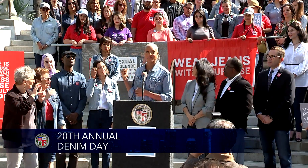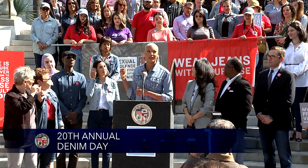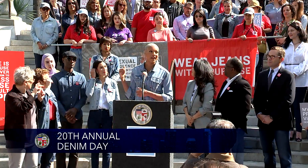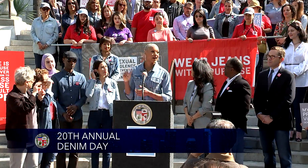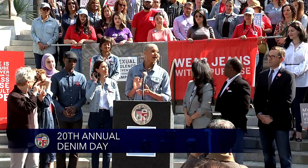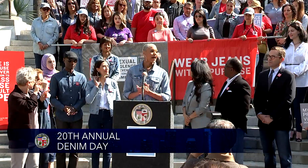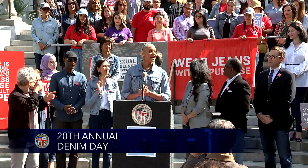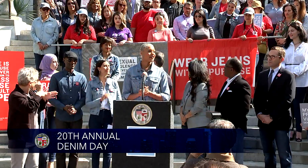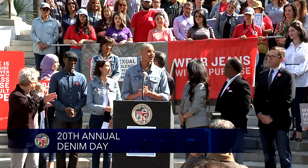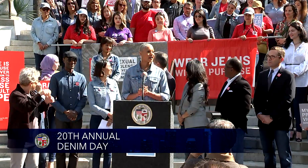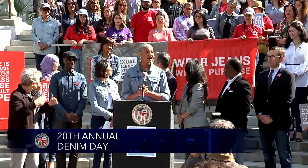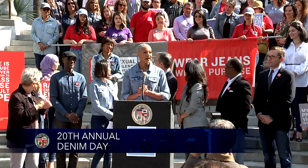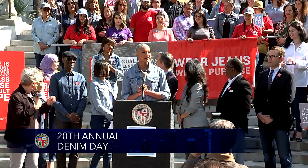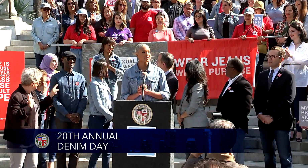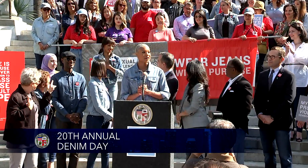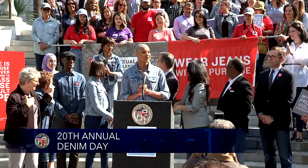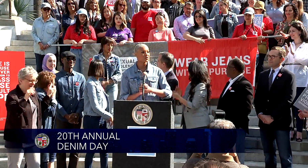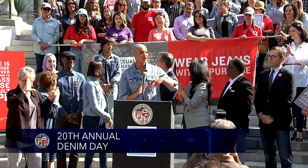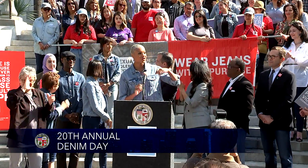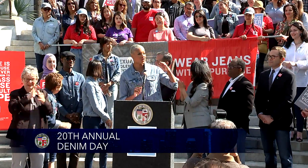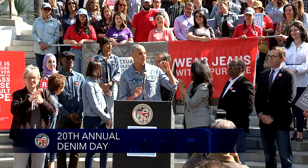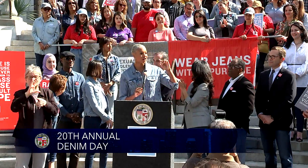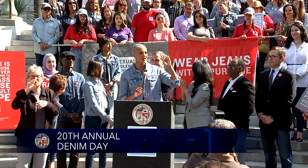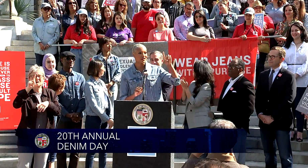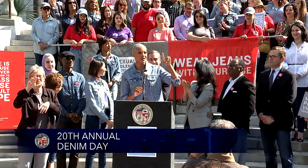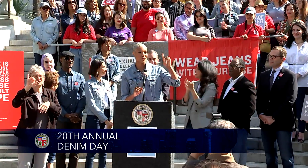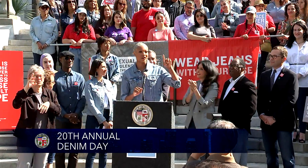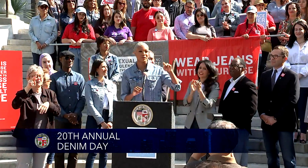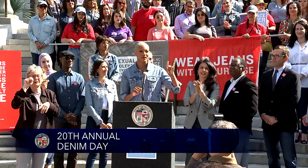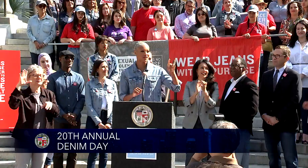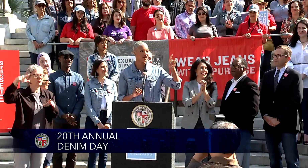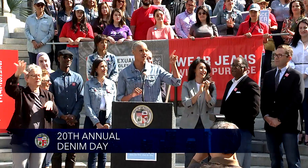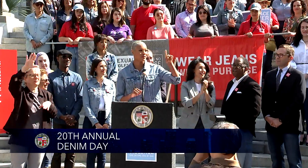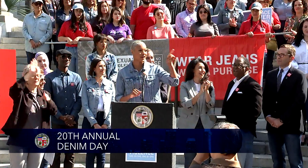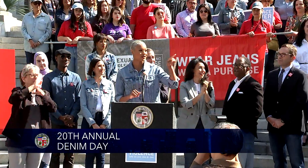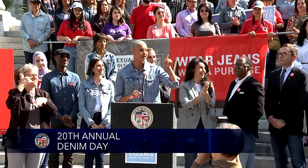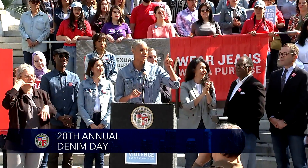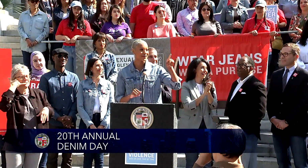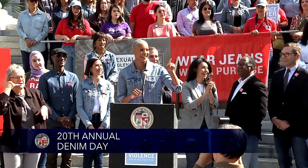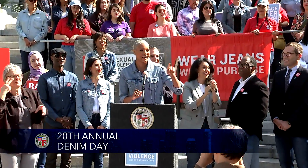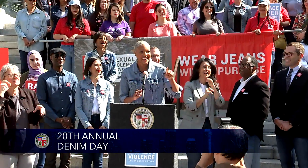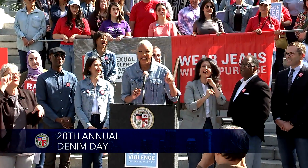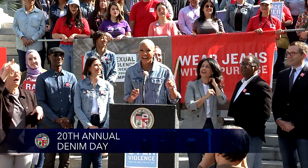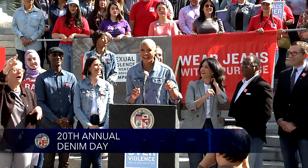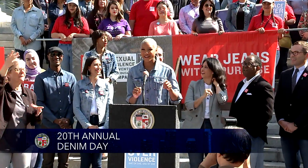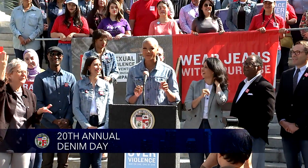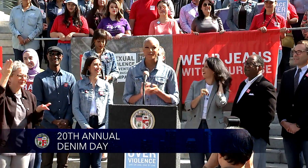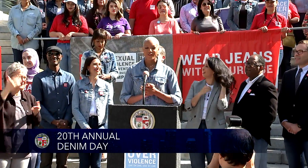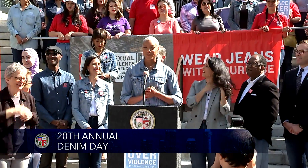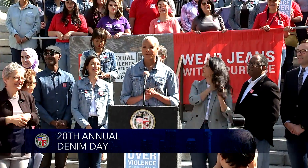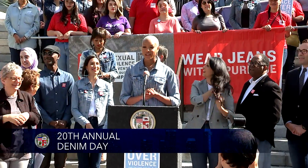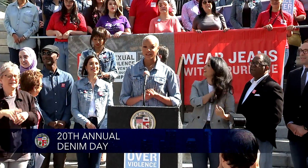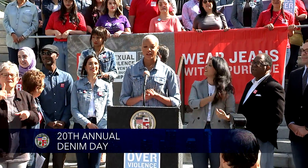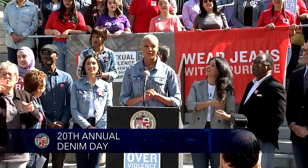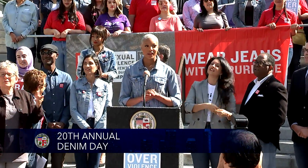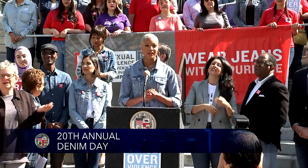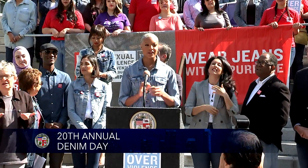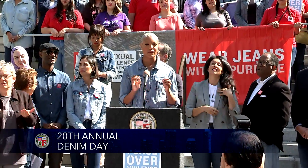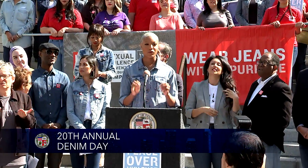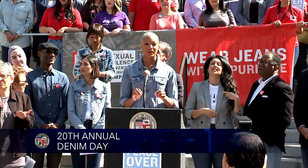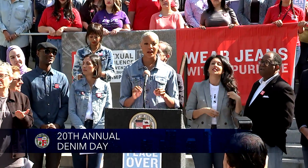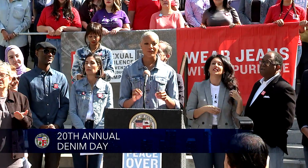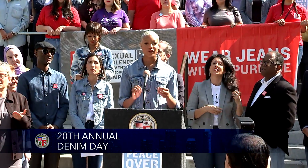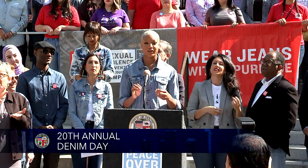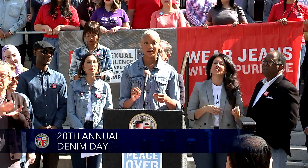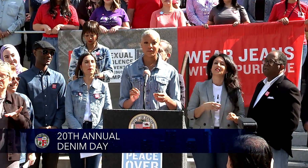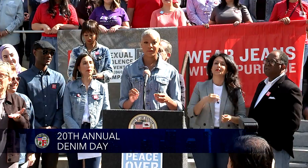standing behind me, and her husband, Walter Jordan. He's somewhere on a business call, but I saw him for being here. Because